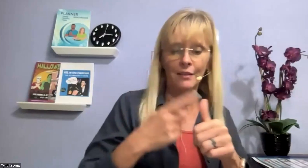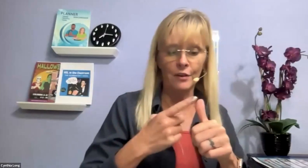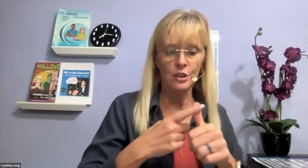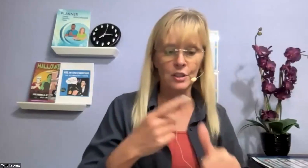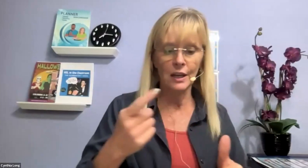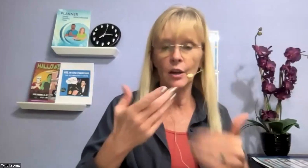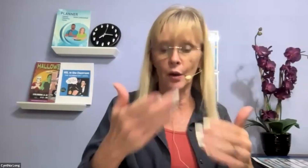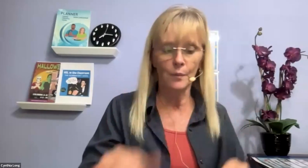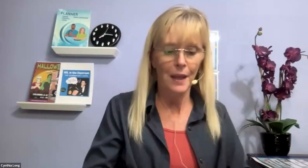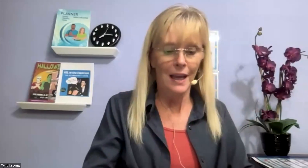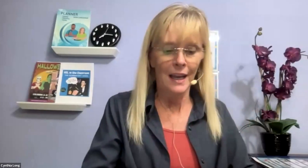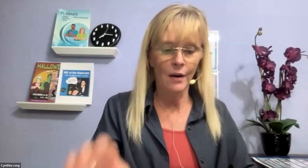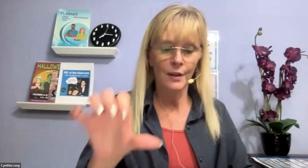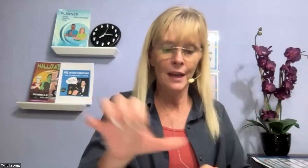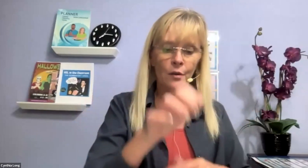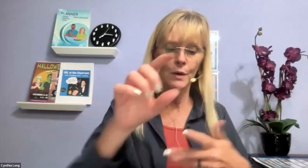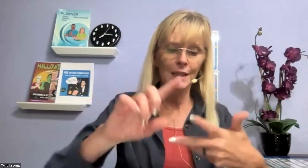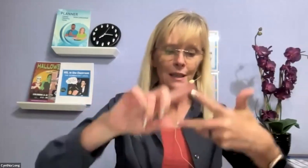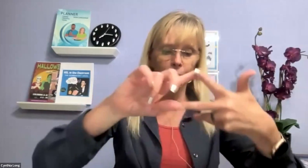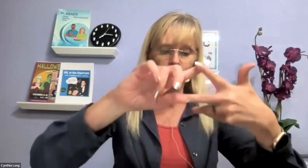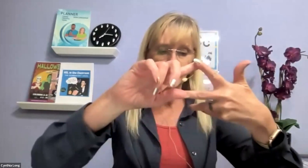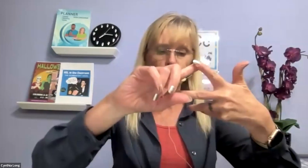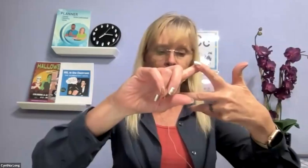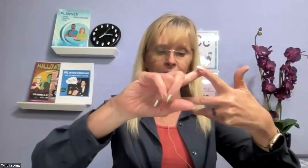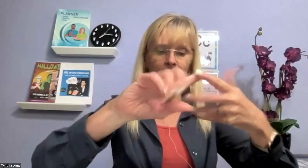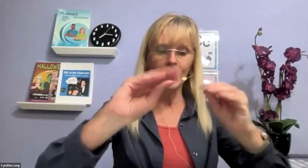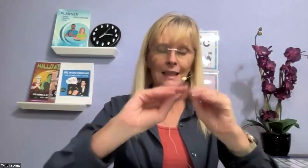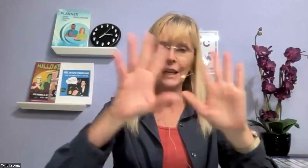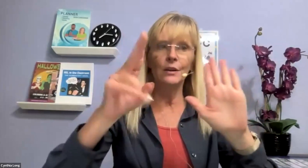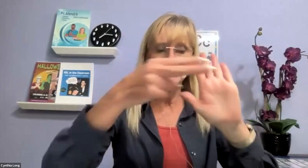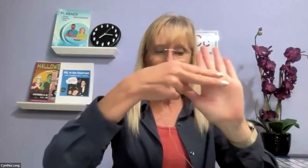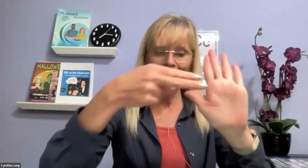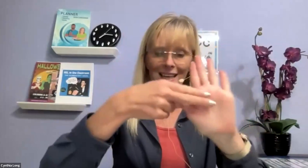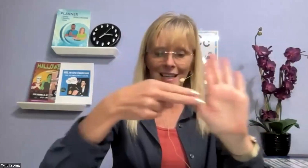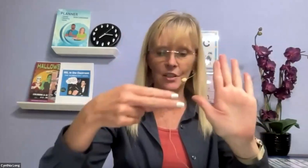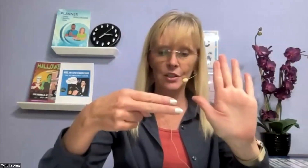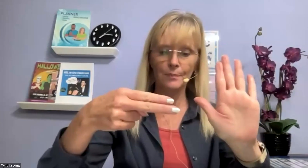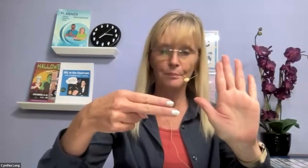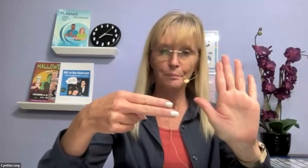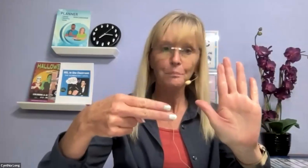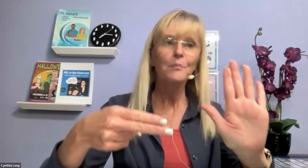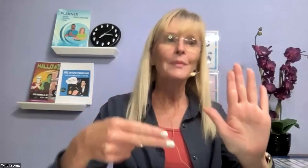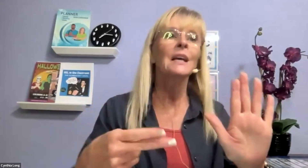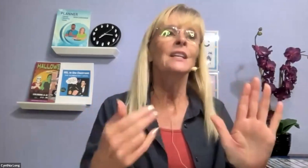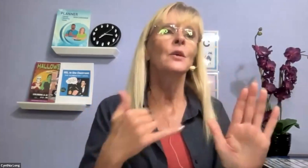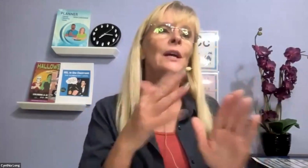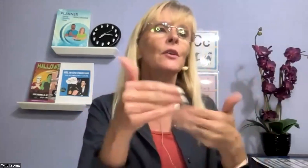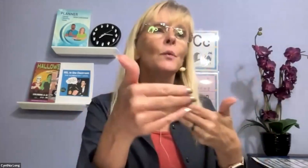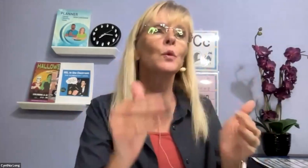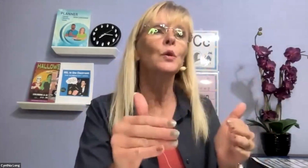the first go. Now, the other one, number 2, is clear signage. So in your